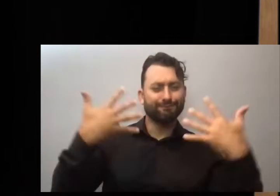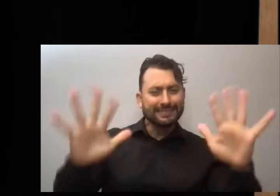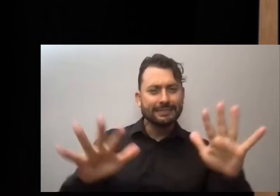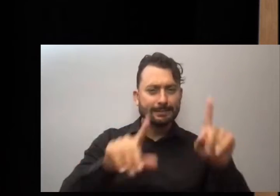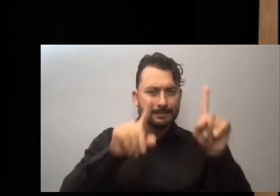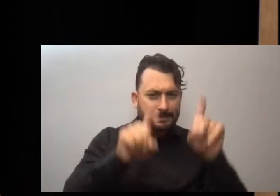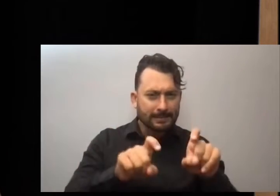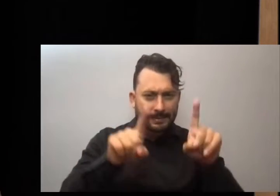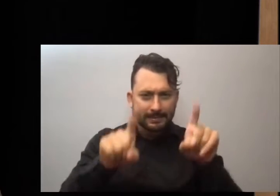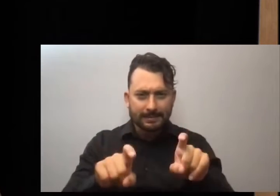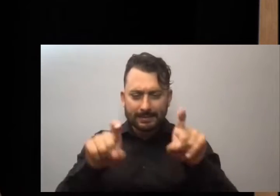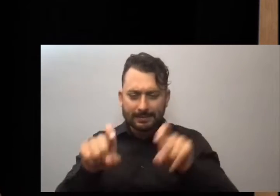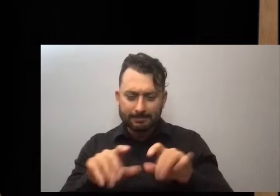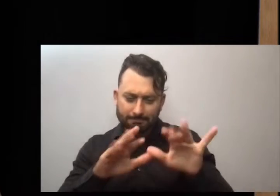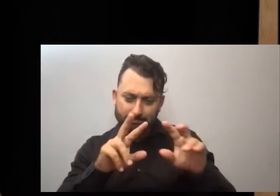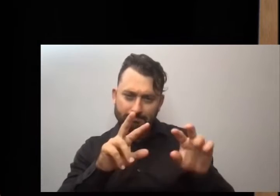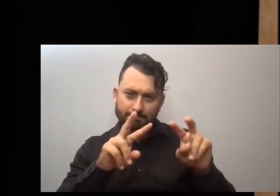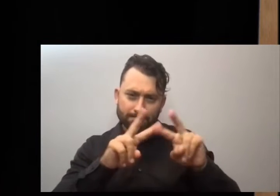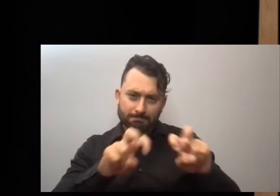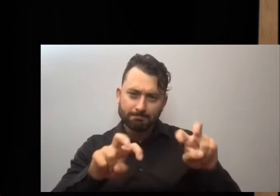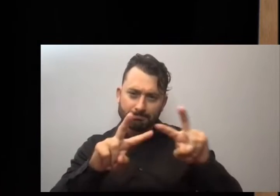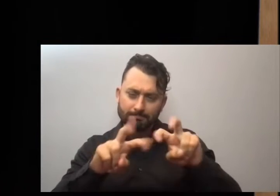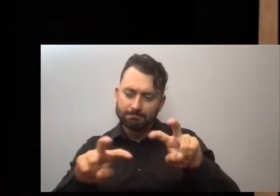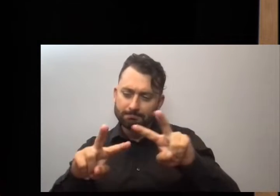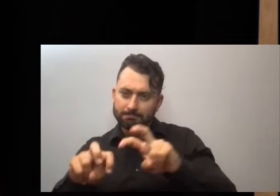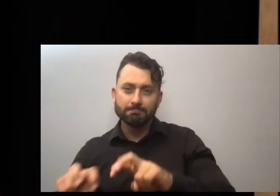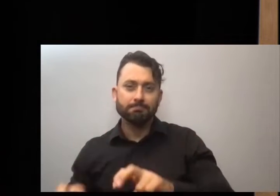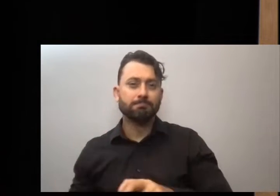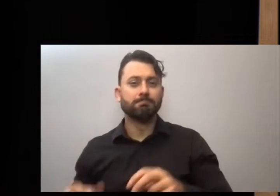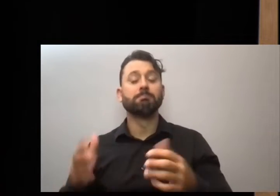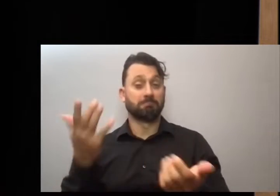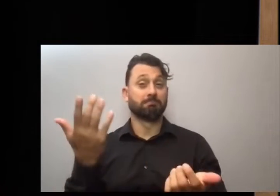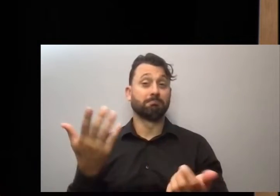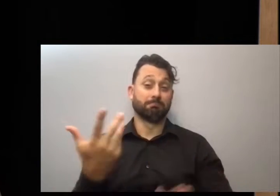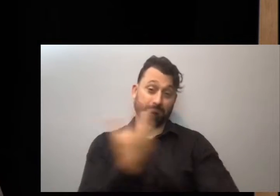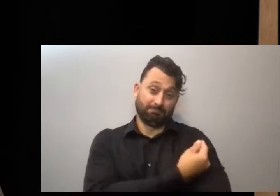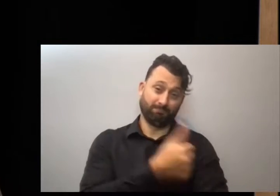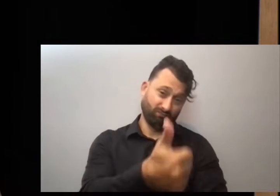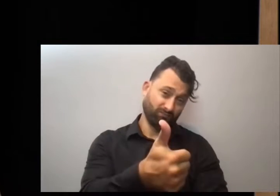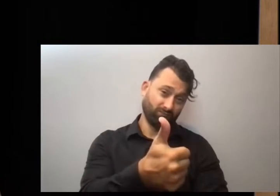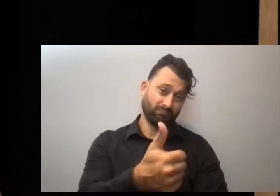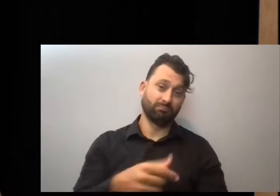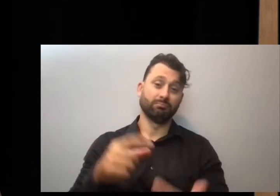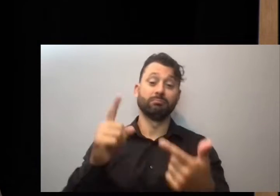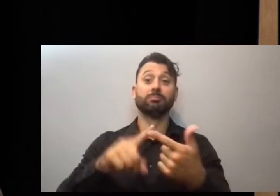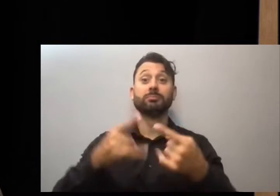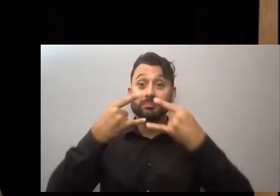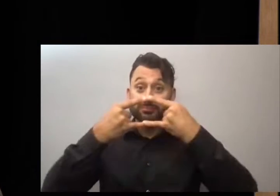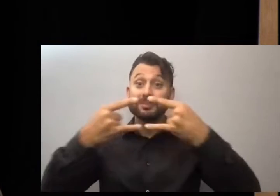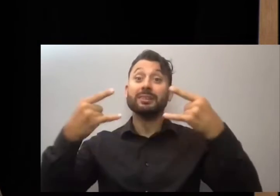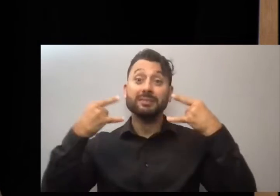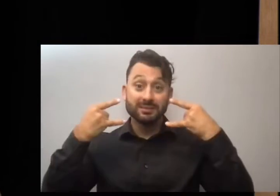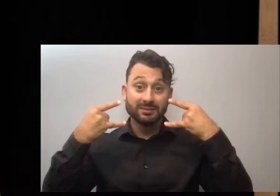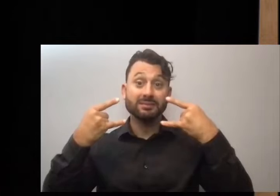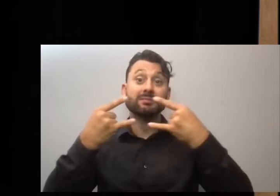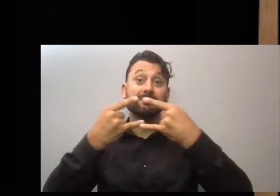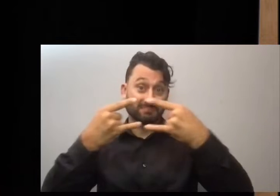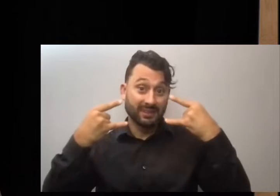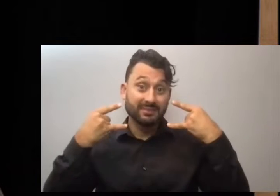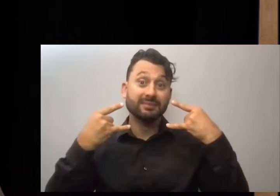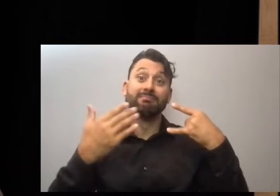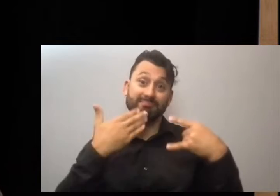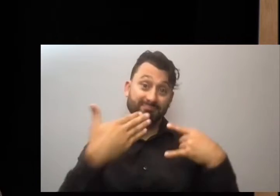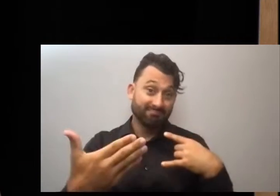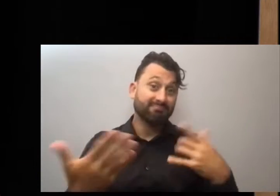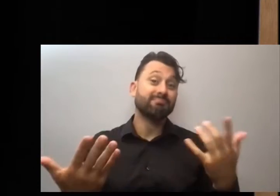But masking can be important too. If you're not vaccinated, especially, you know, you don't know if you're carrying the disease, but also